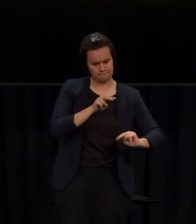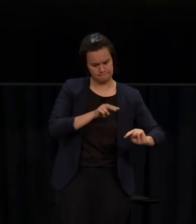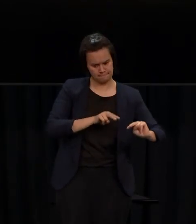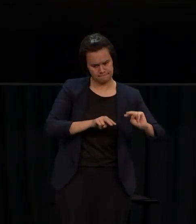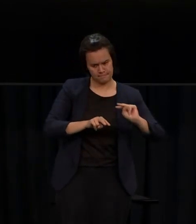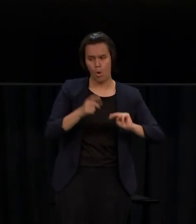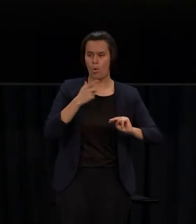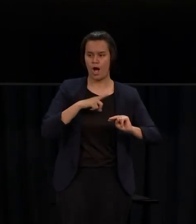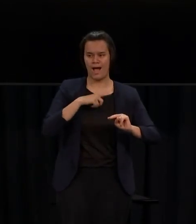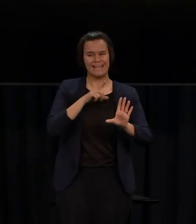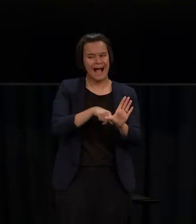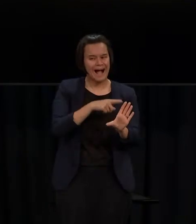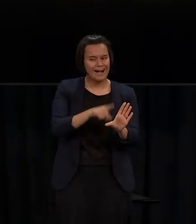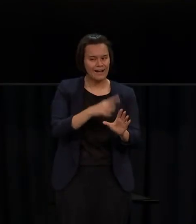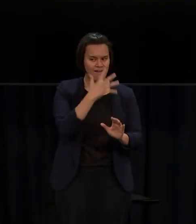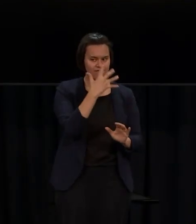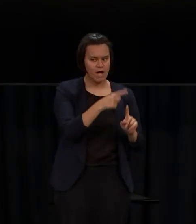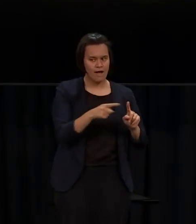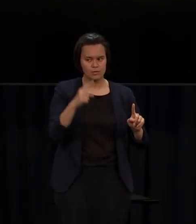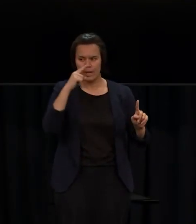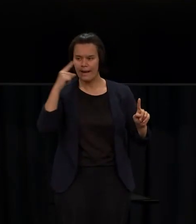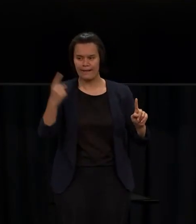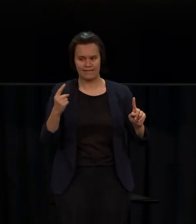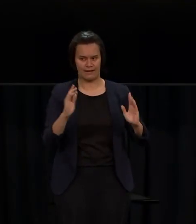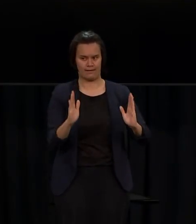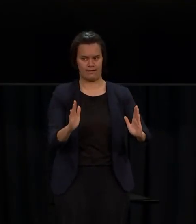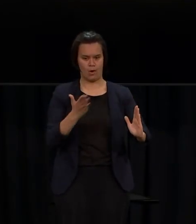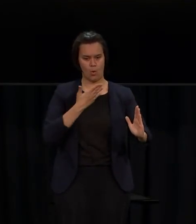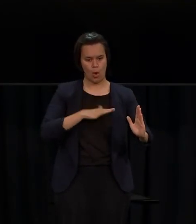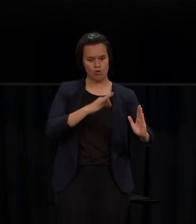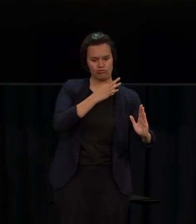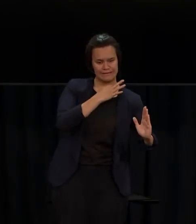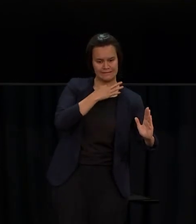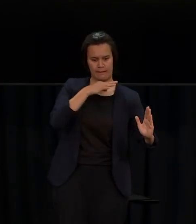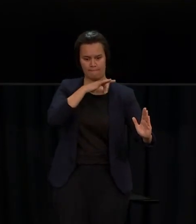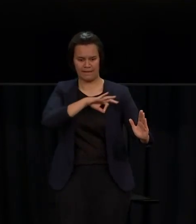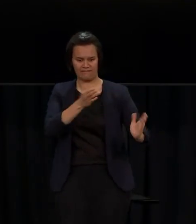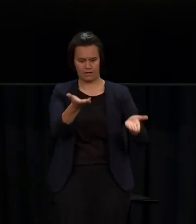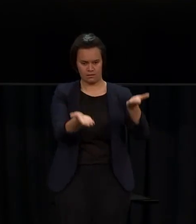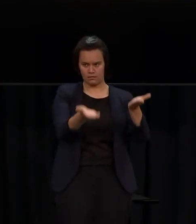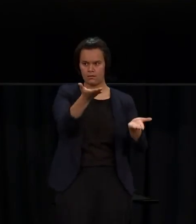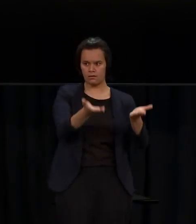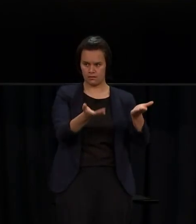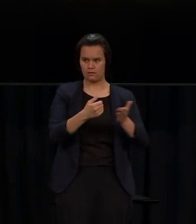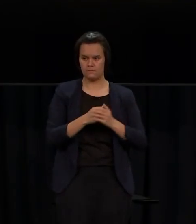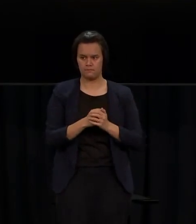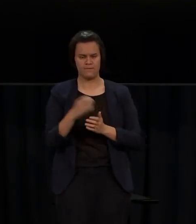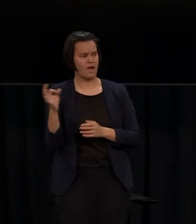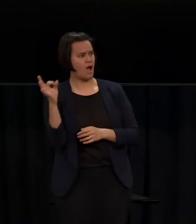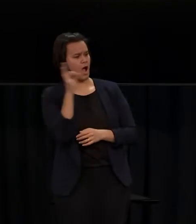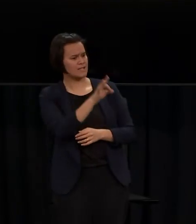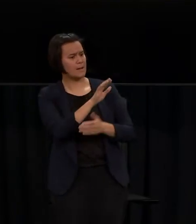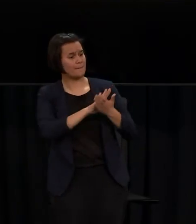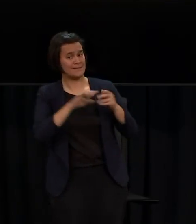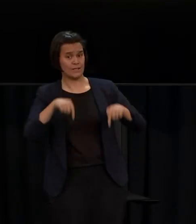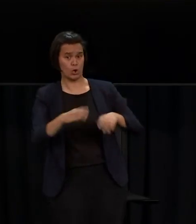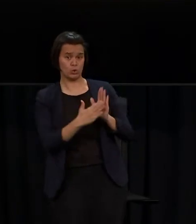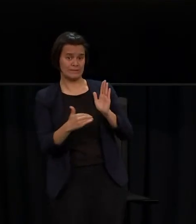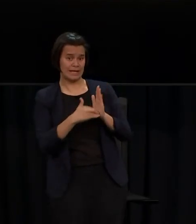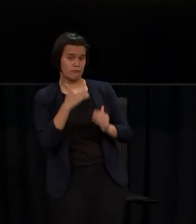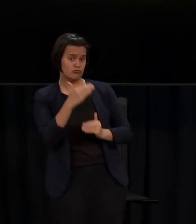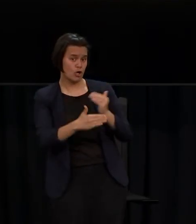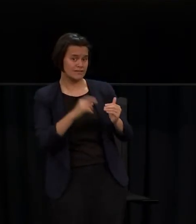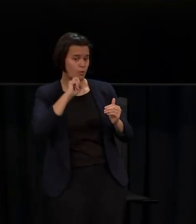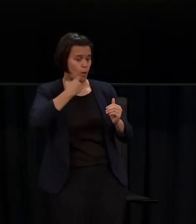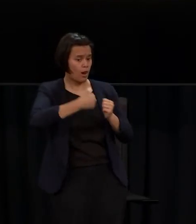this younger age group, getting the balance of benefits and risks. Certainly see as quicker turnaround with this one because of those,